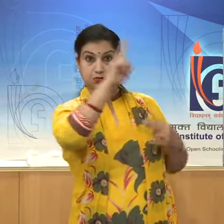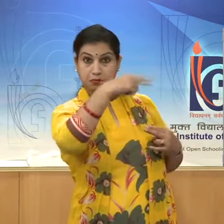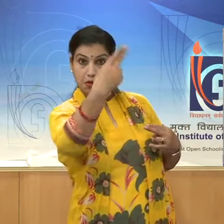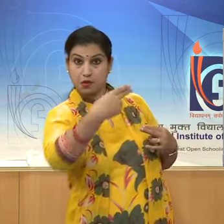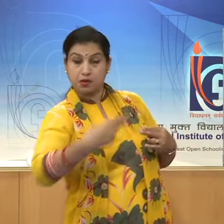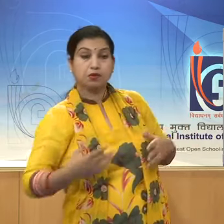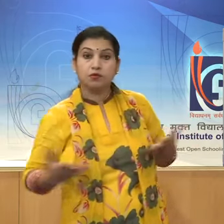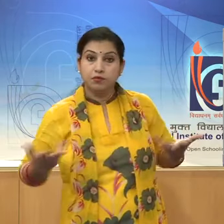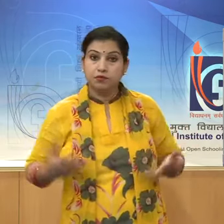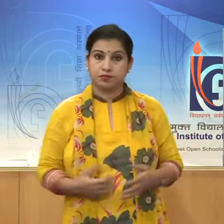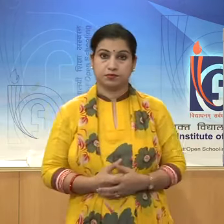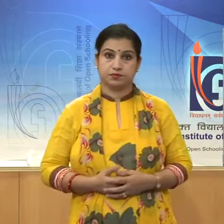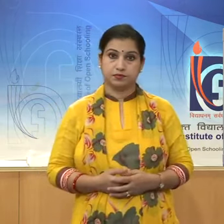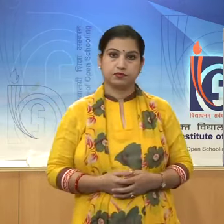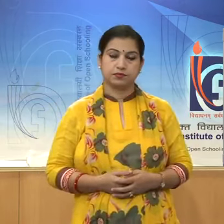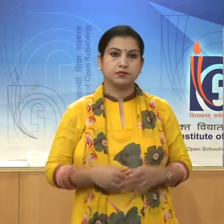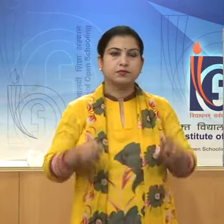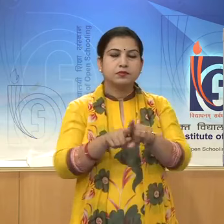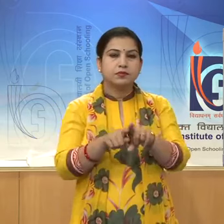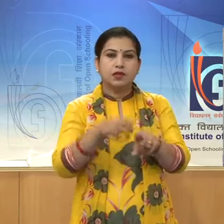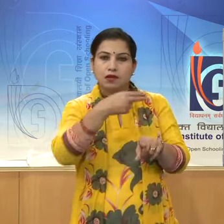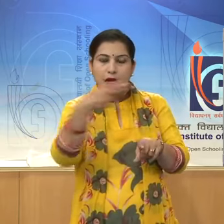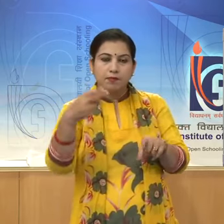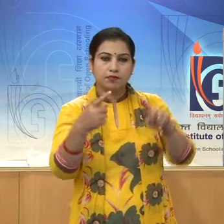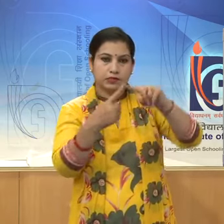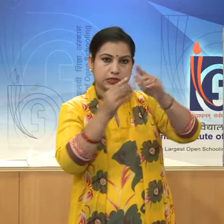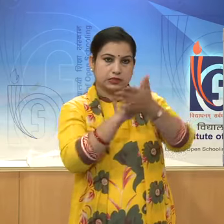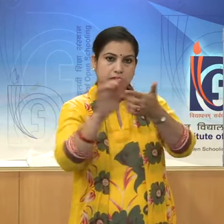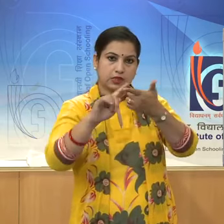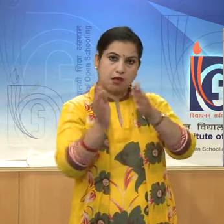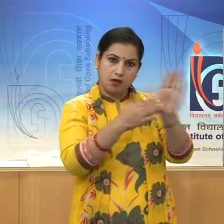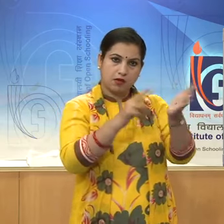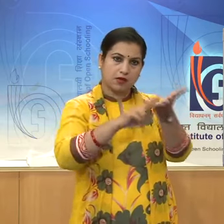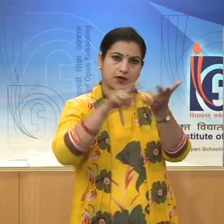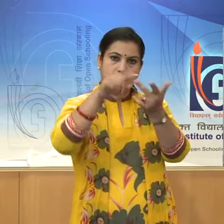painting is the Night Watch.